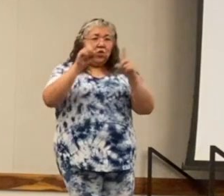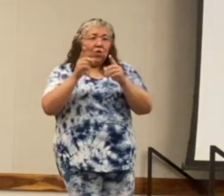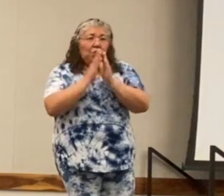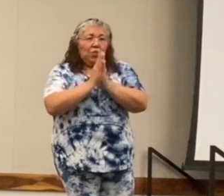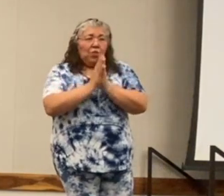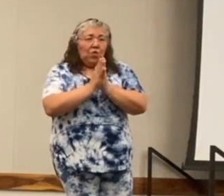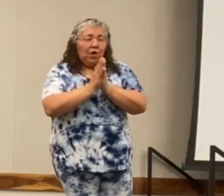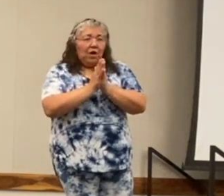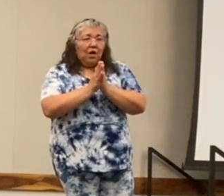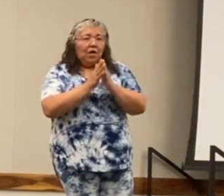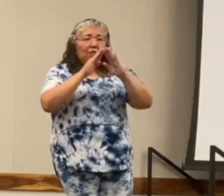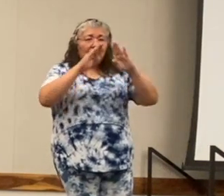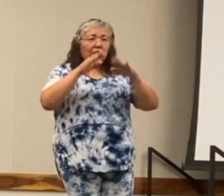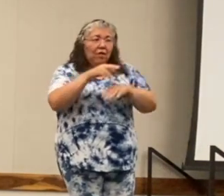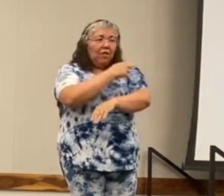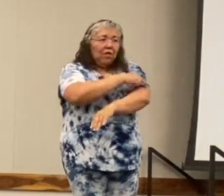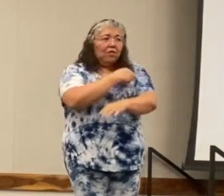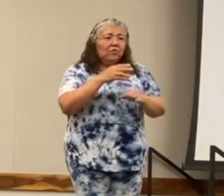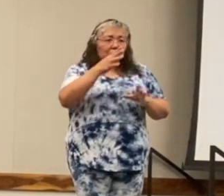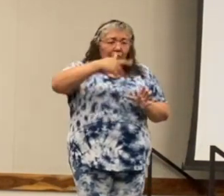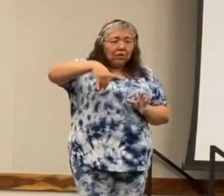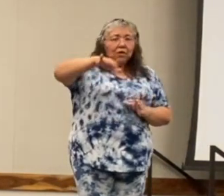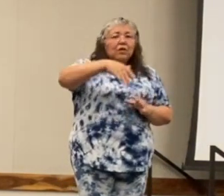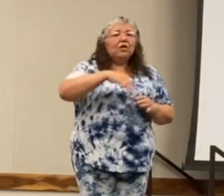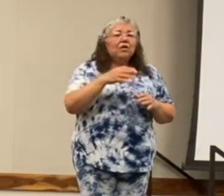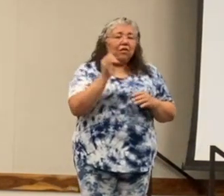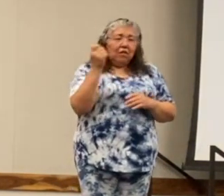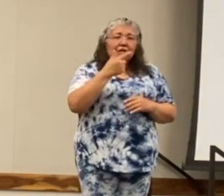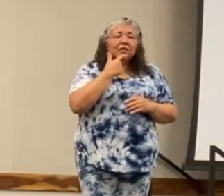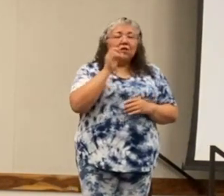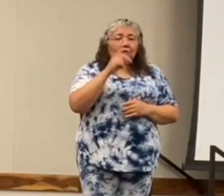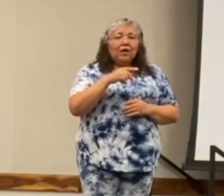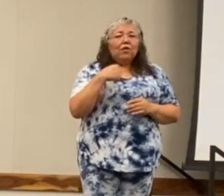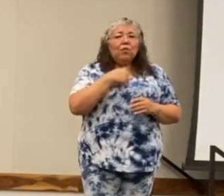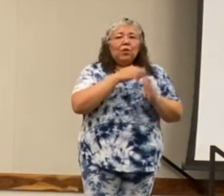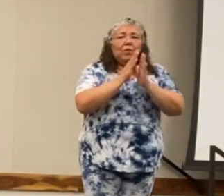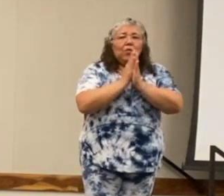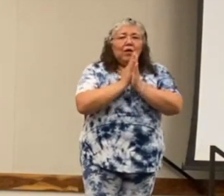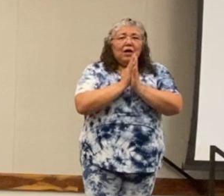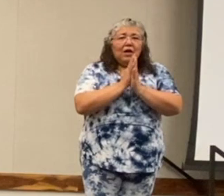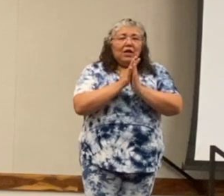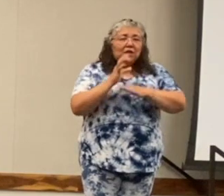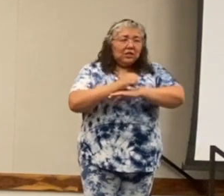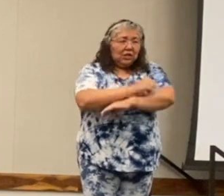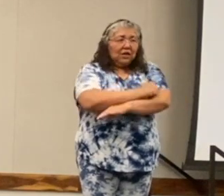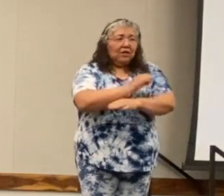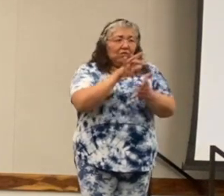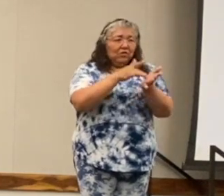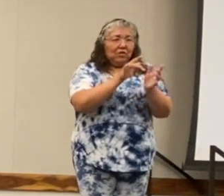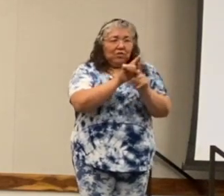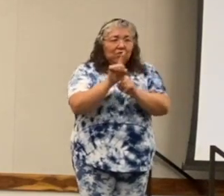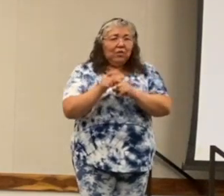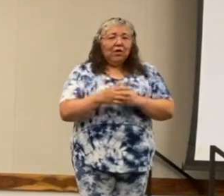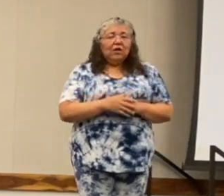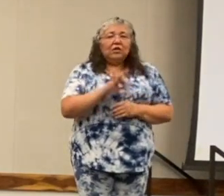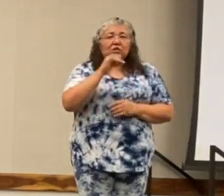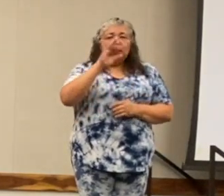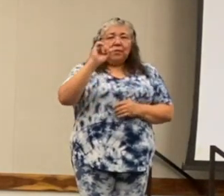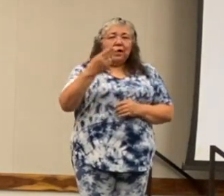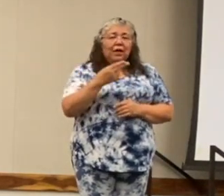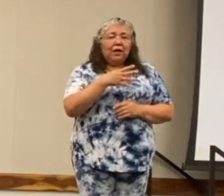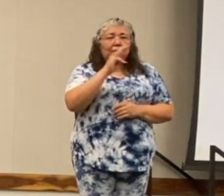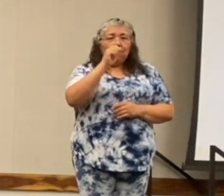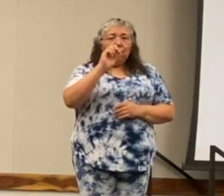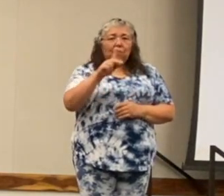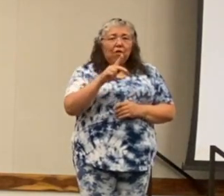around the hospital. Of course, they all said, yeah, let's do it. So we get out there, and we prayed around the cancer center as well. So Jeremiah and Mark